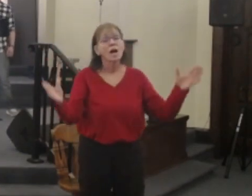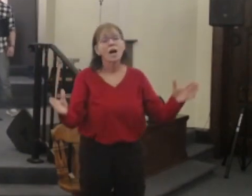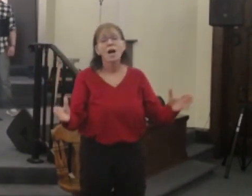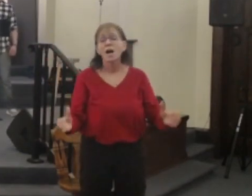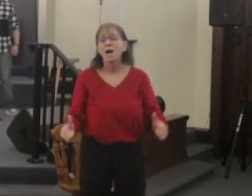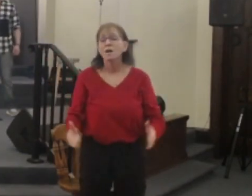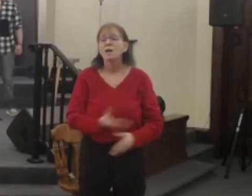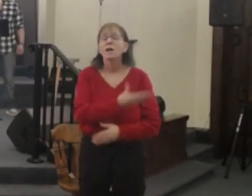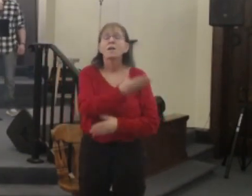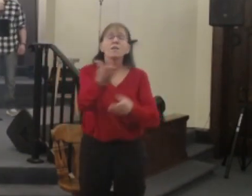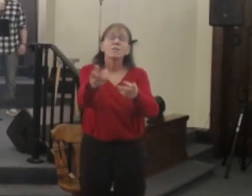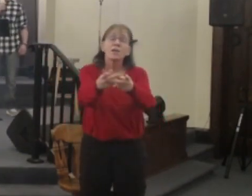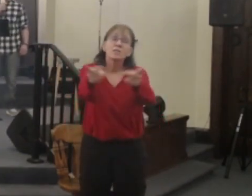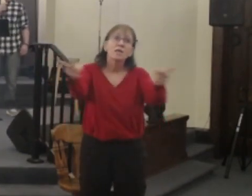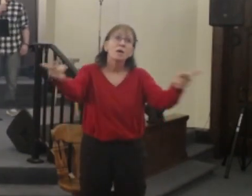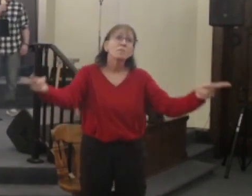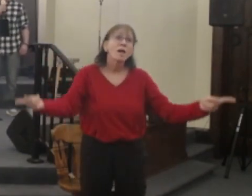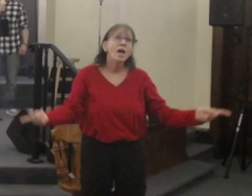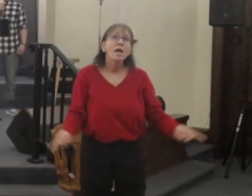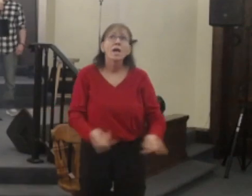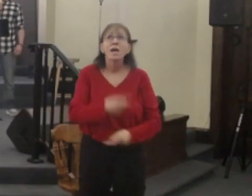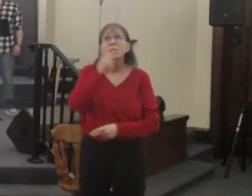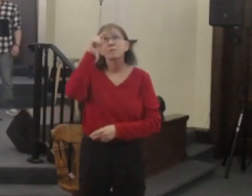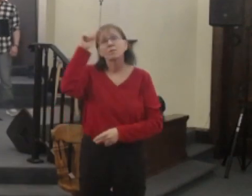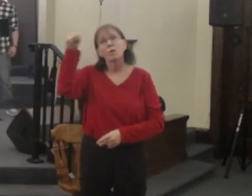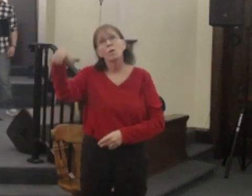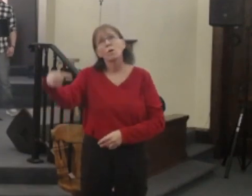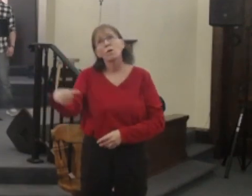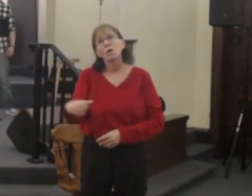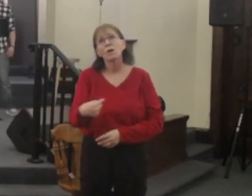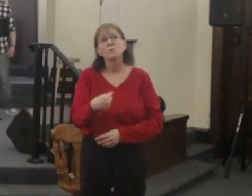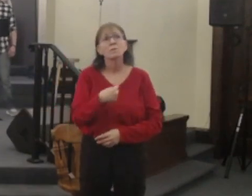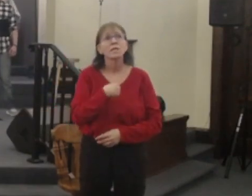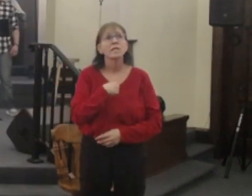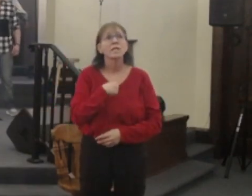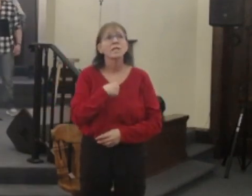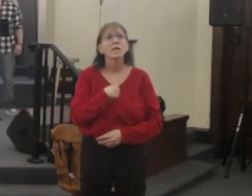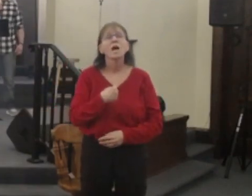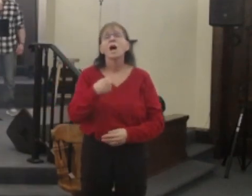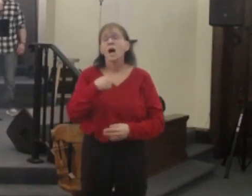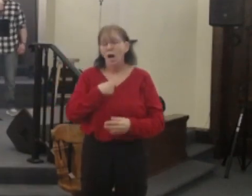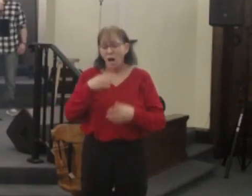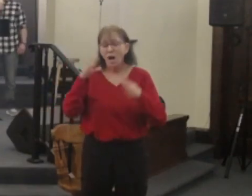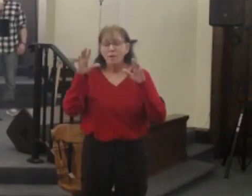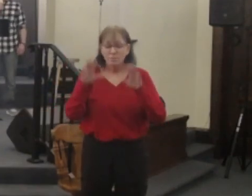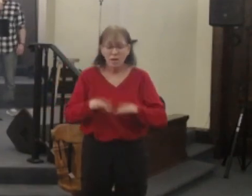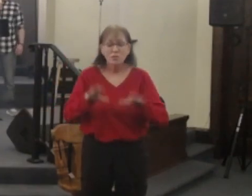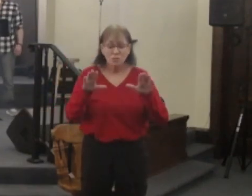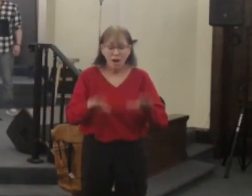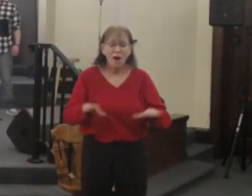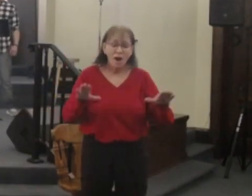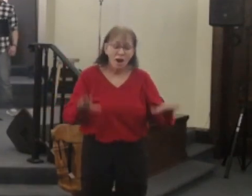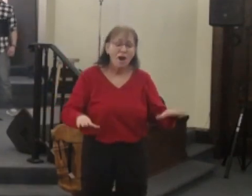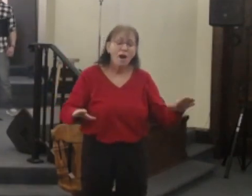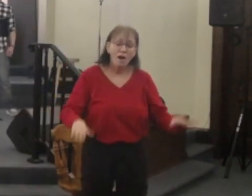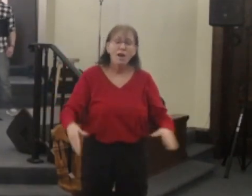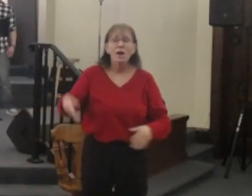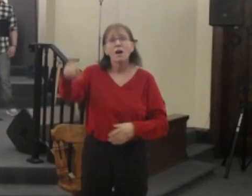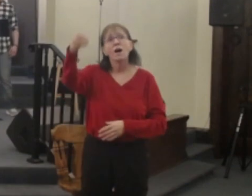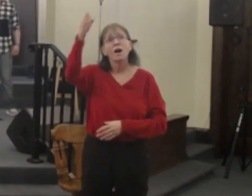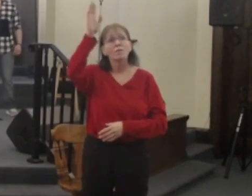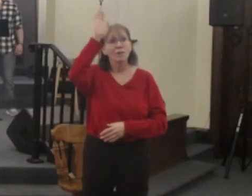Father's house, there's a place for me. I'm a